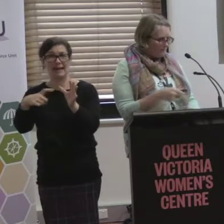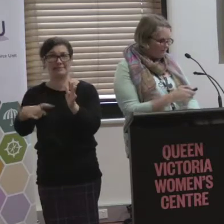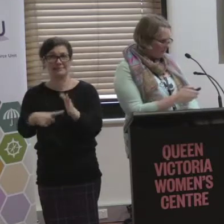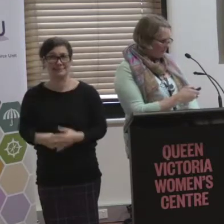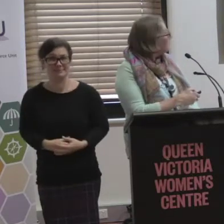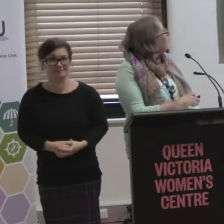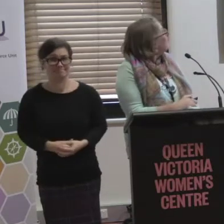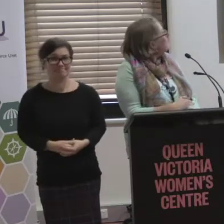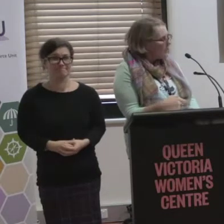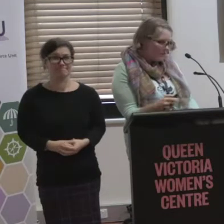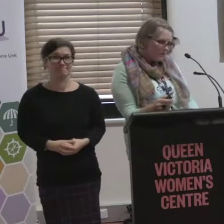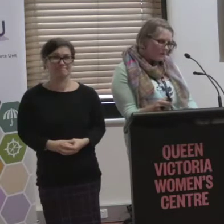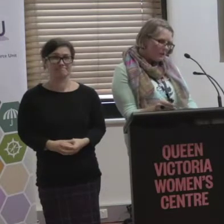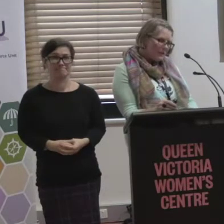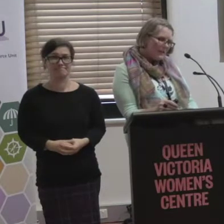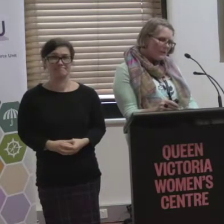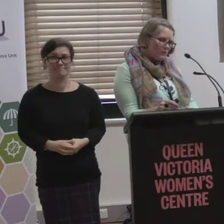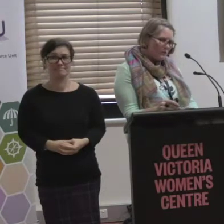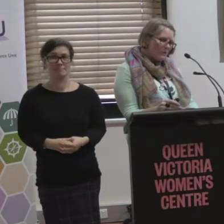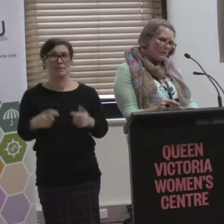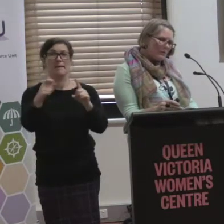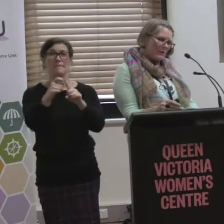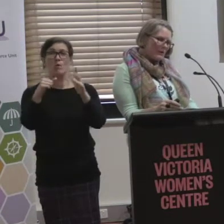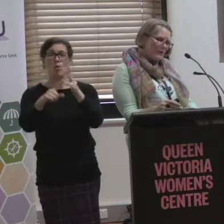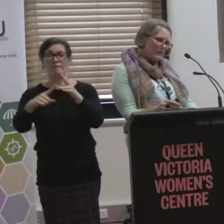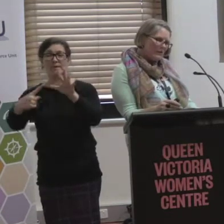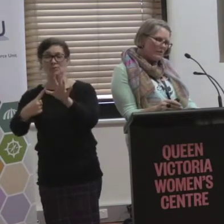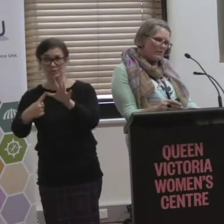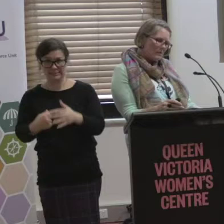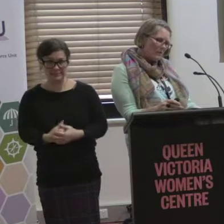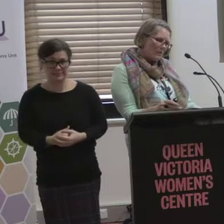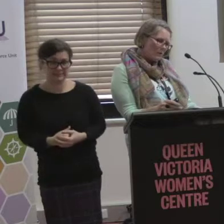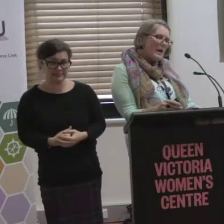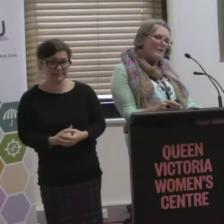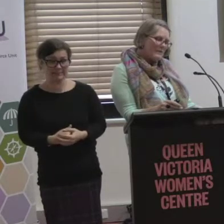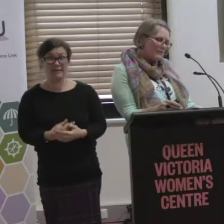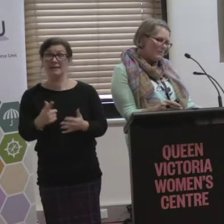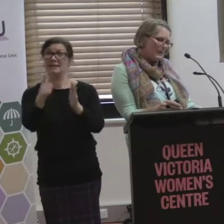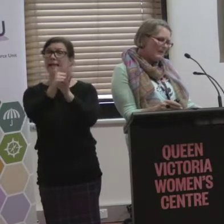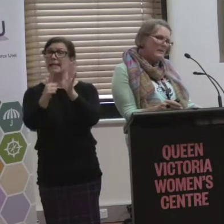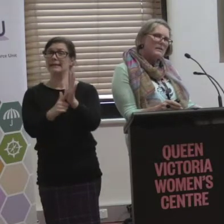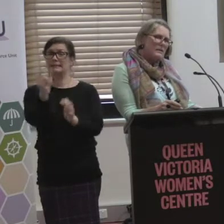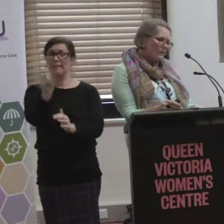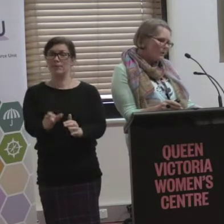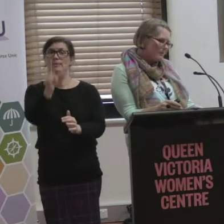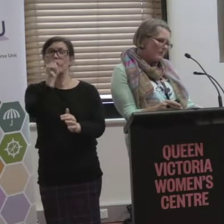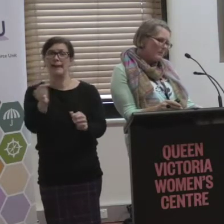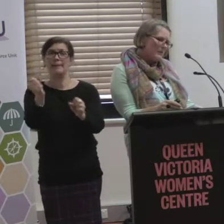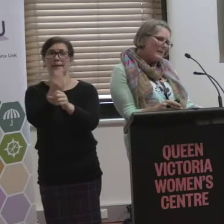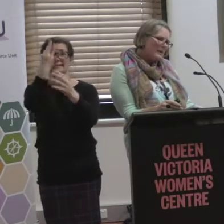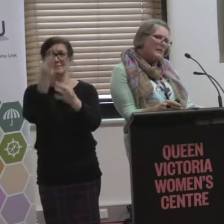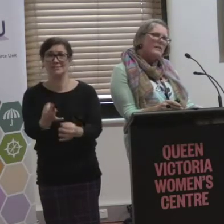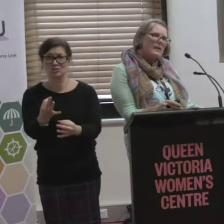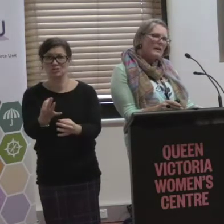So, powers of attorney are legal documents where an adult and who has decision-making capacity, and they're called the